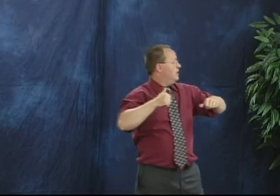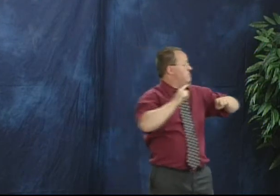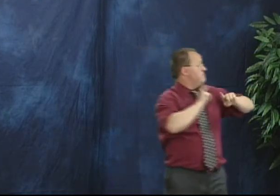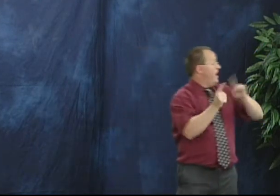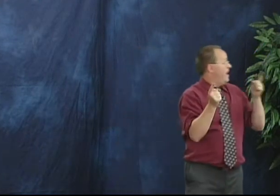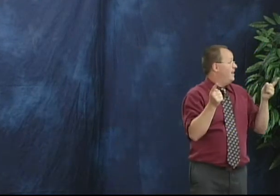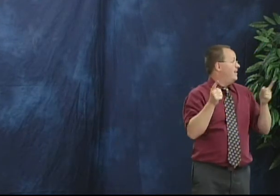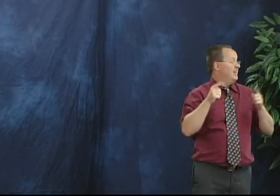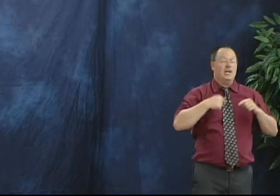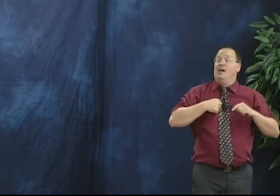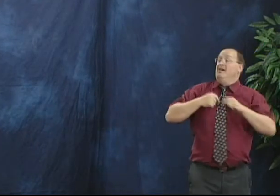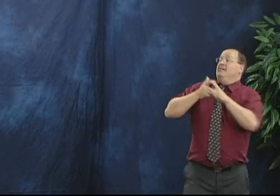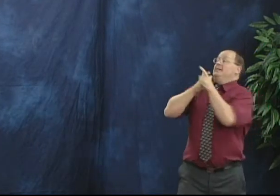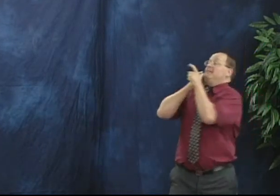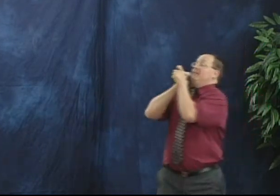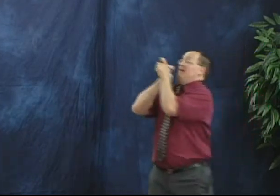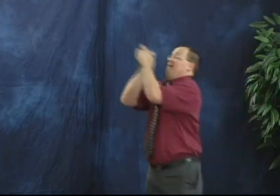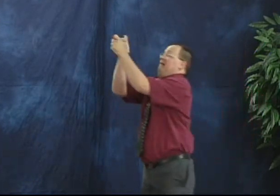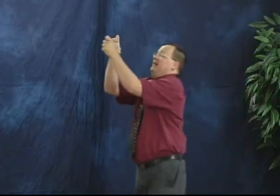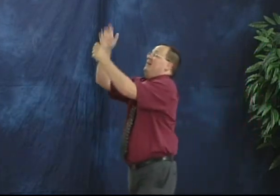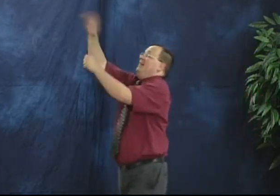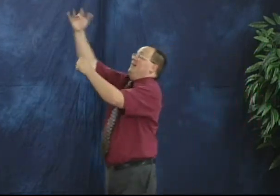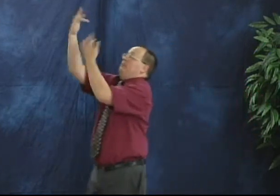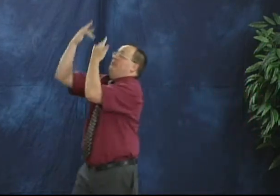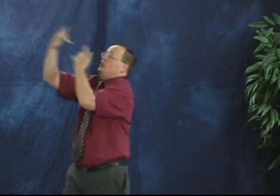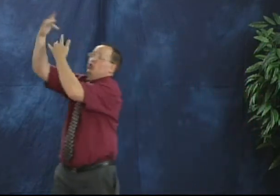but fly to mercy